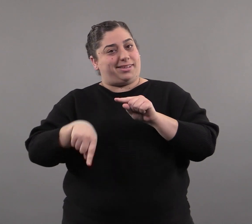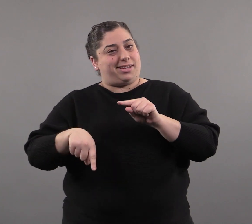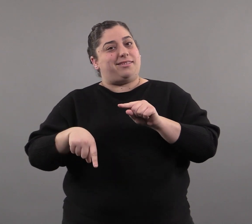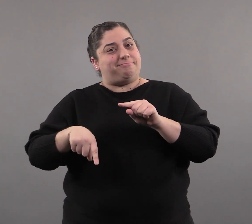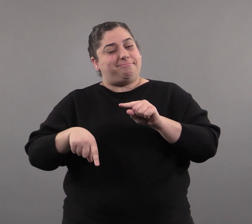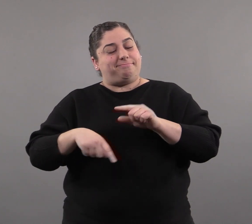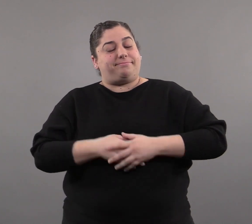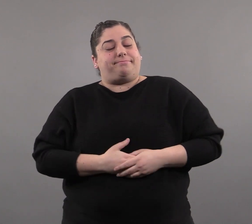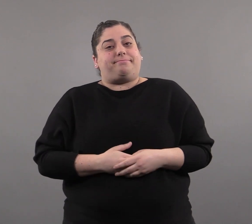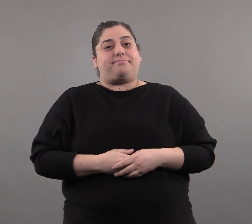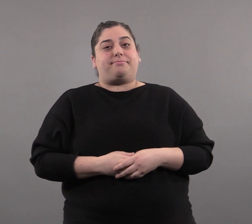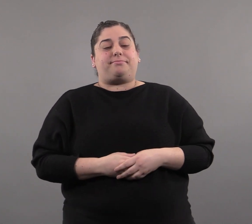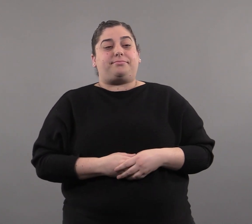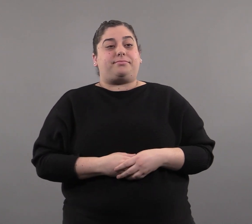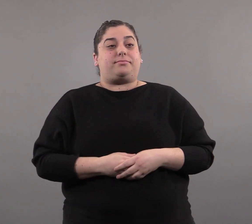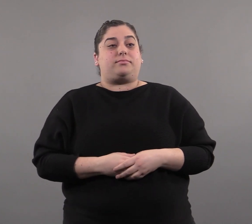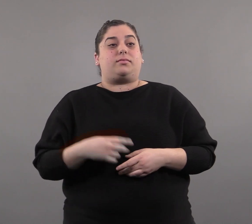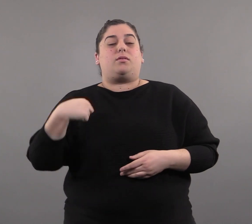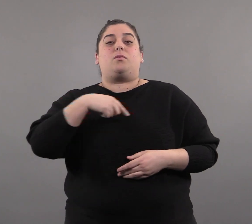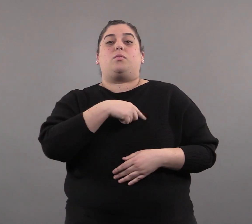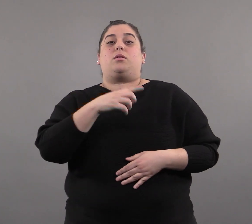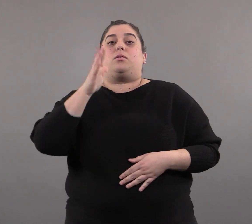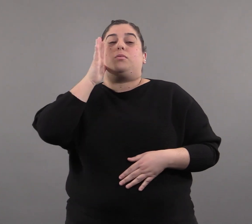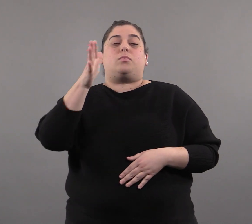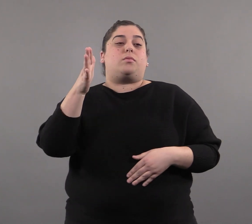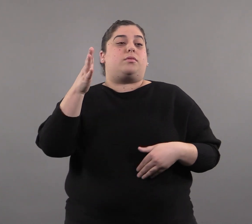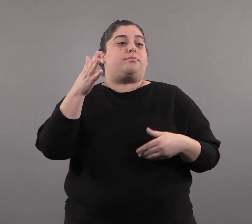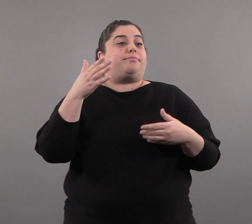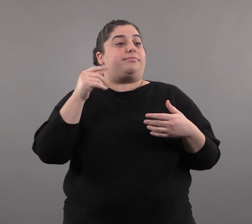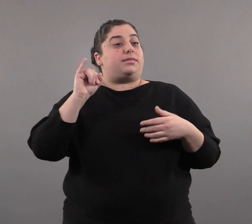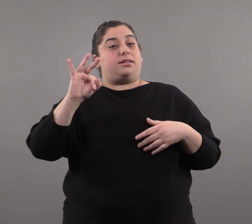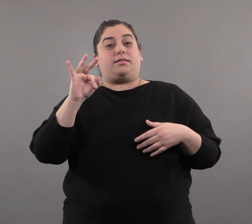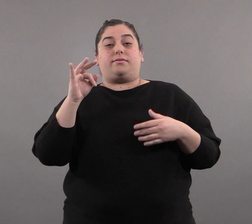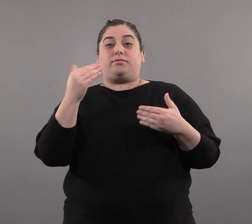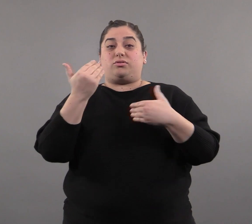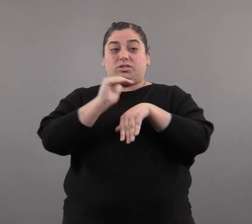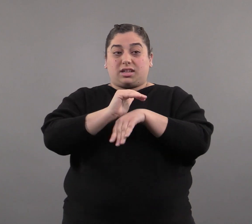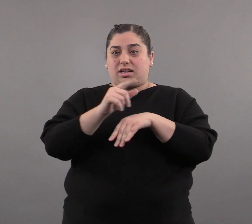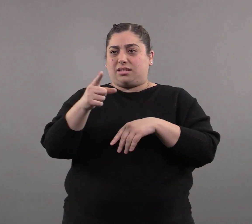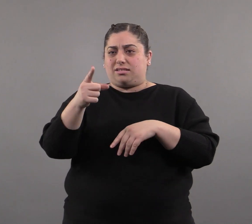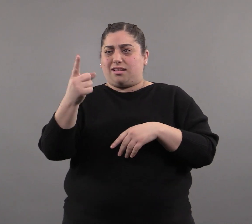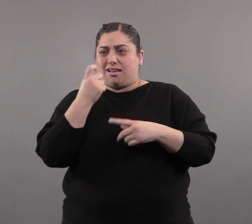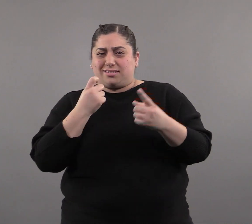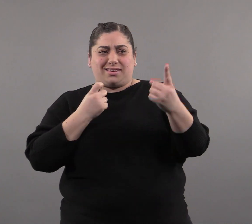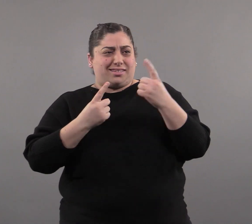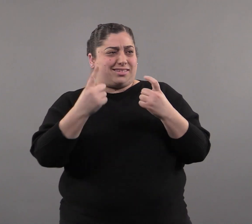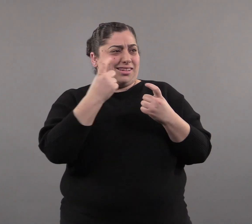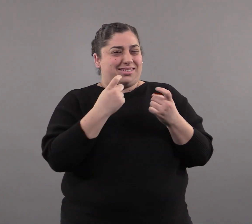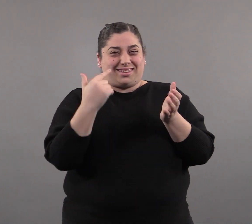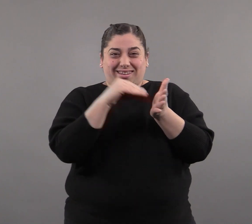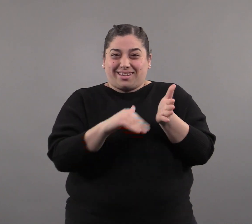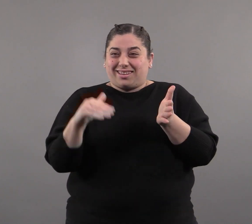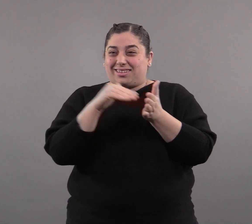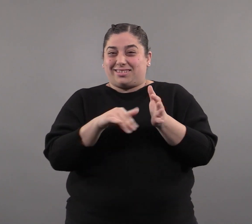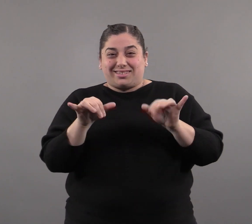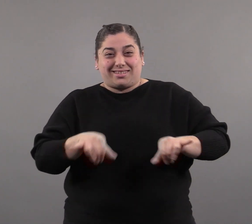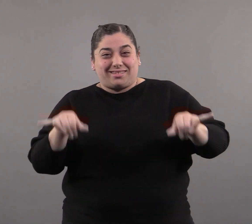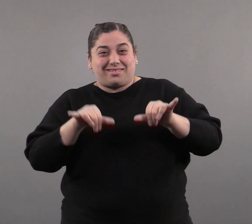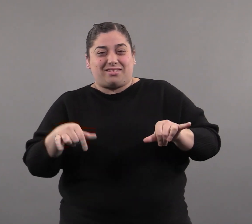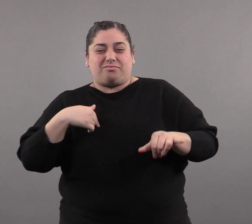that we continue to get the same questions asked, we will have to keep repeating the same answer. So